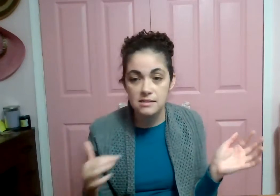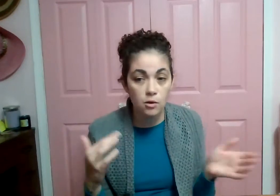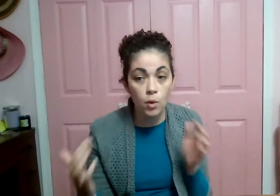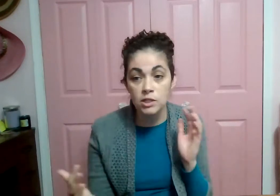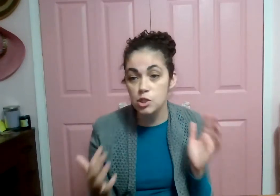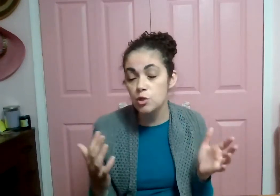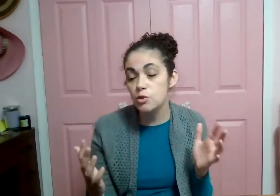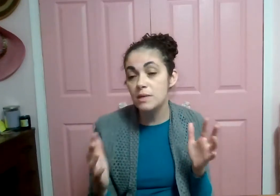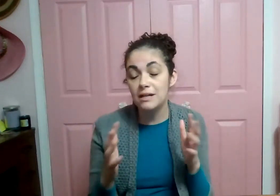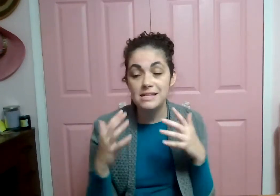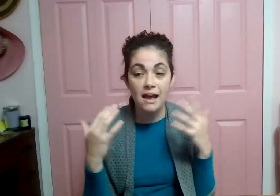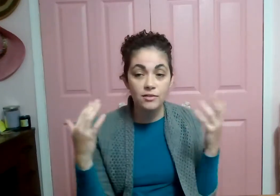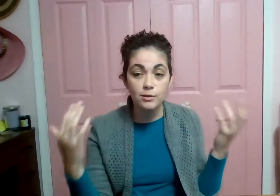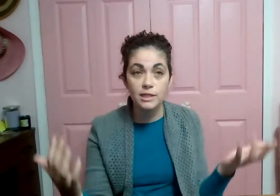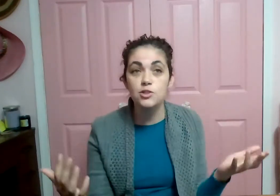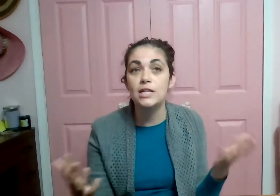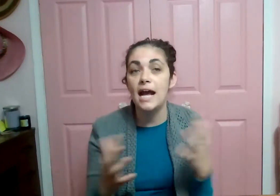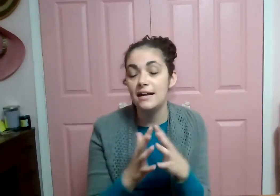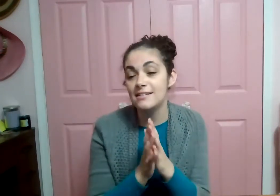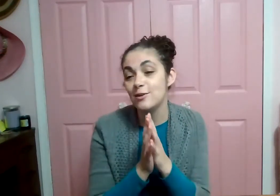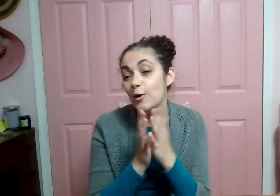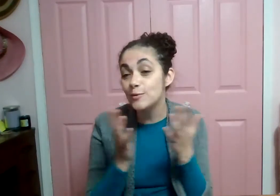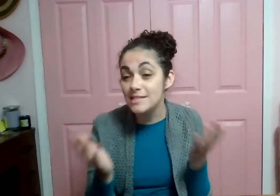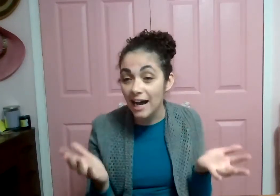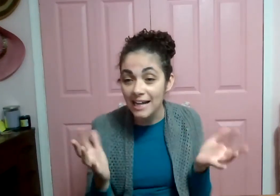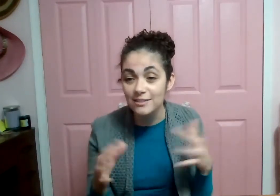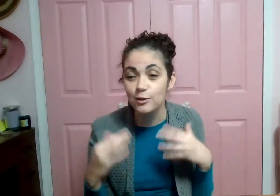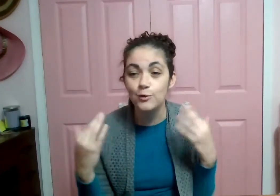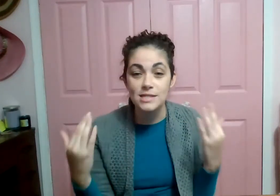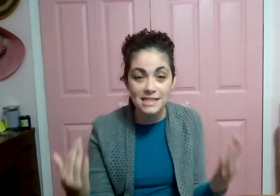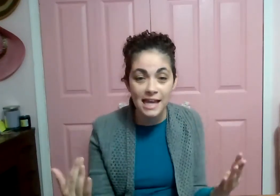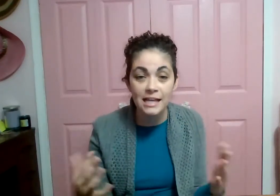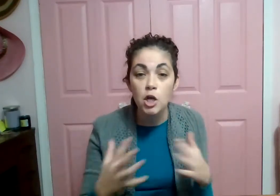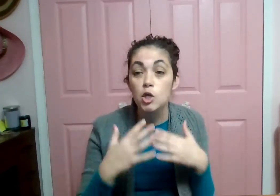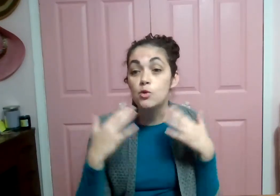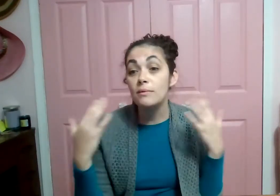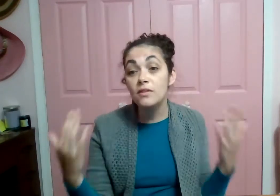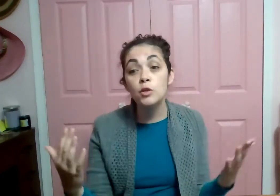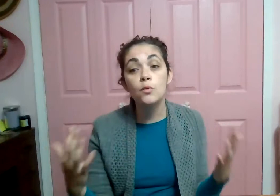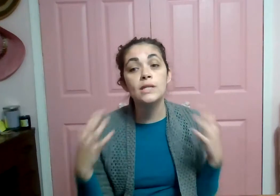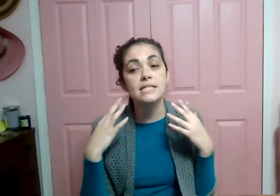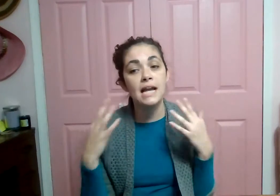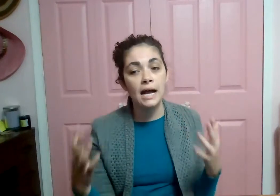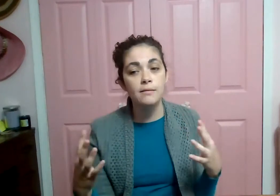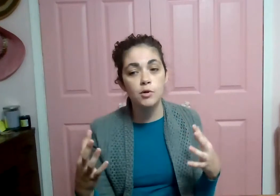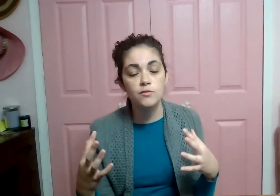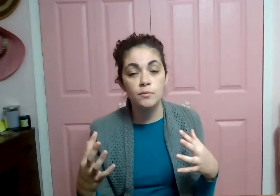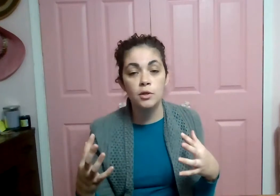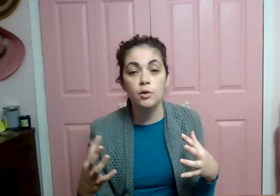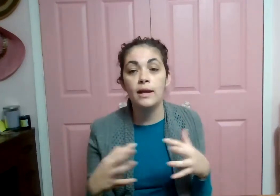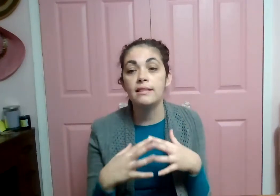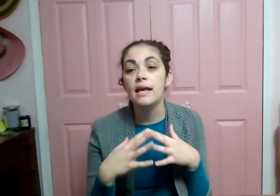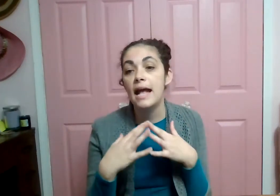the ones used because every region has their own sign, their own slang. So I'm giving you the ones that I am most familiar with